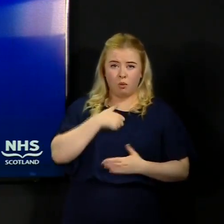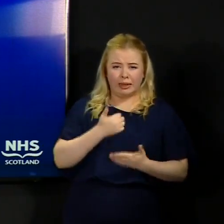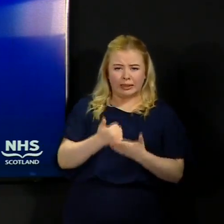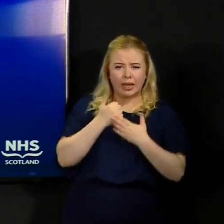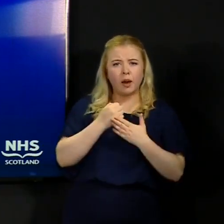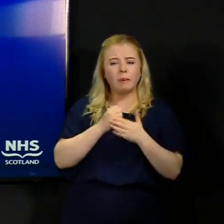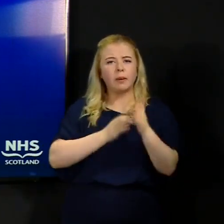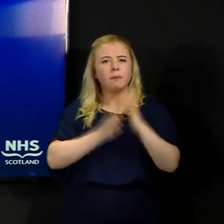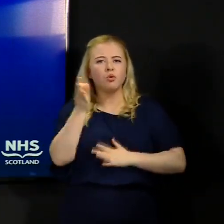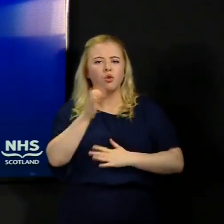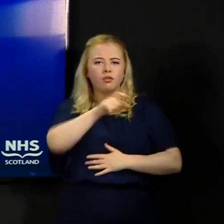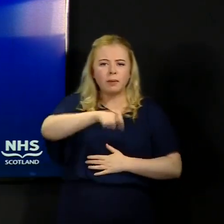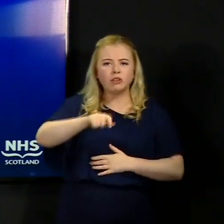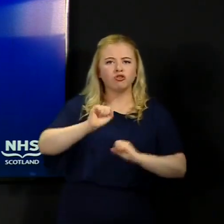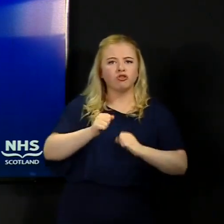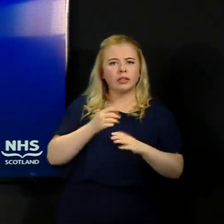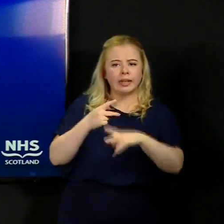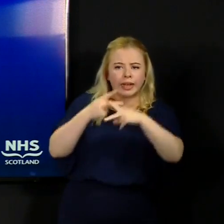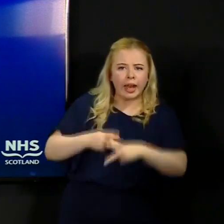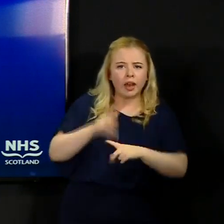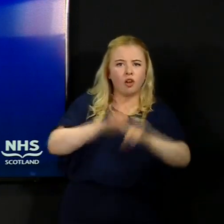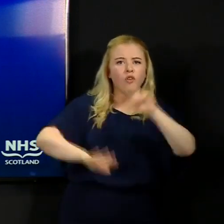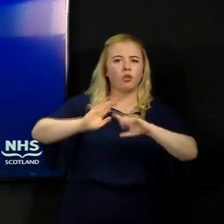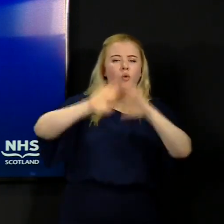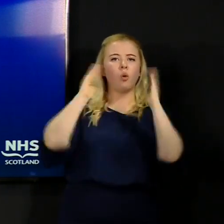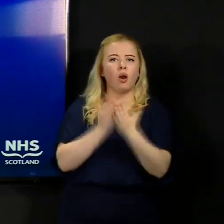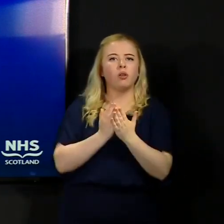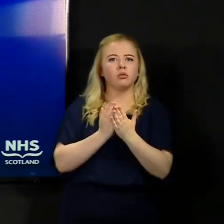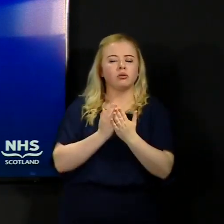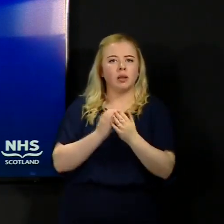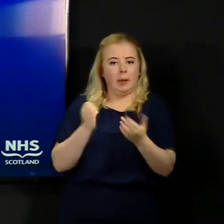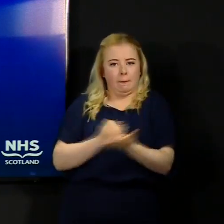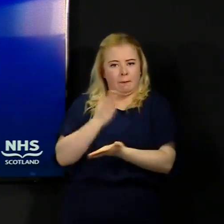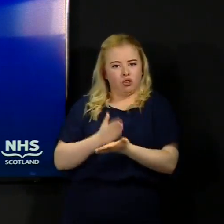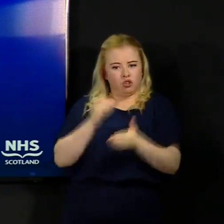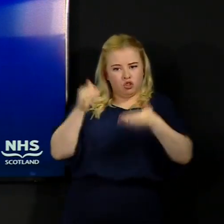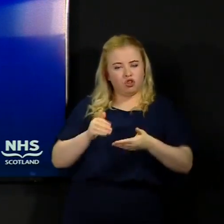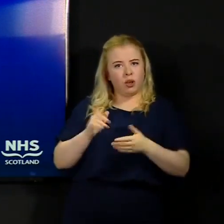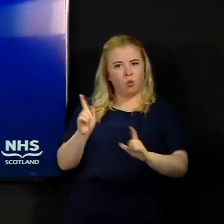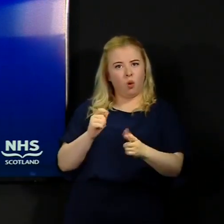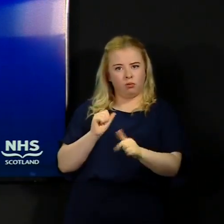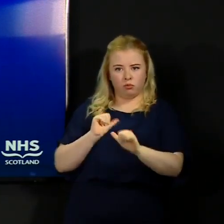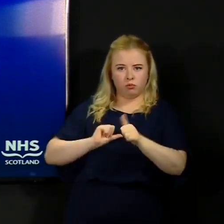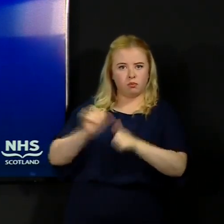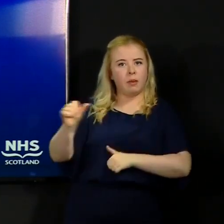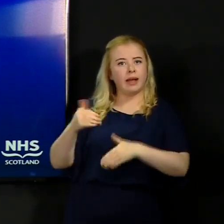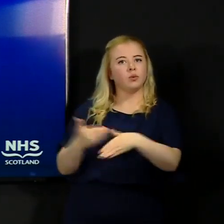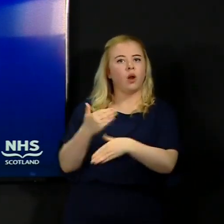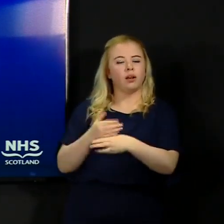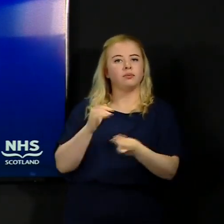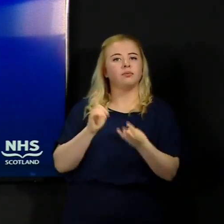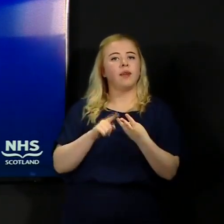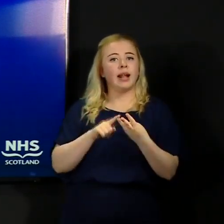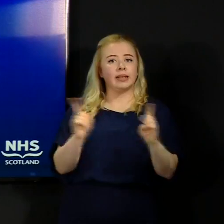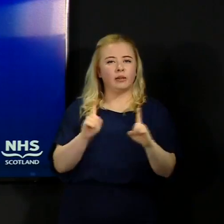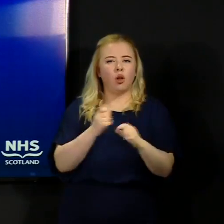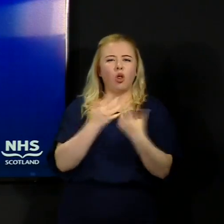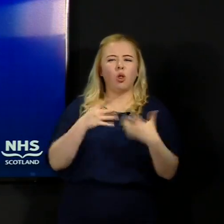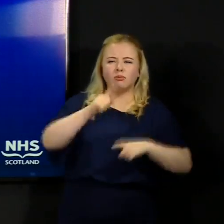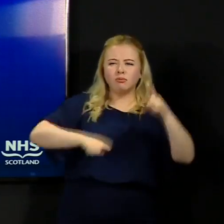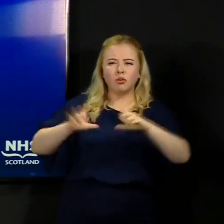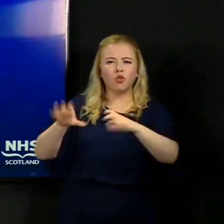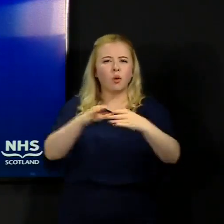world and ensure that we concentrate on treatments that do actually help. And finally, there are a number of different groups working on developing